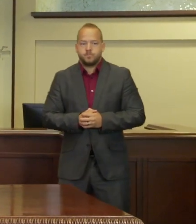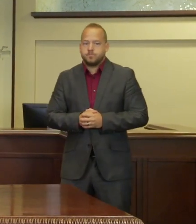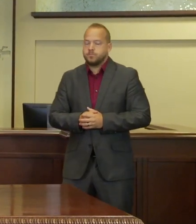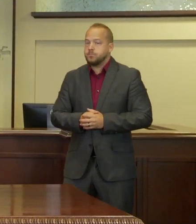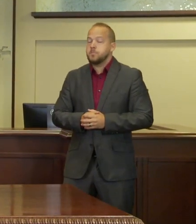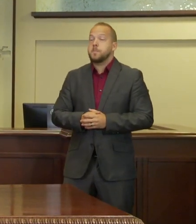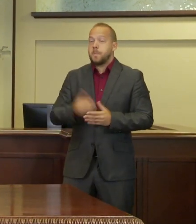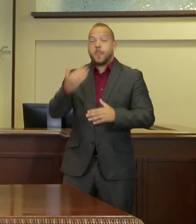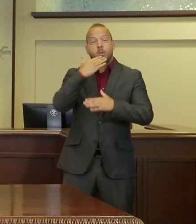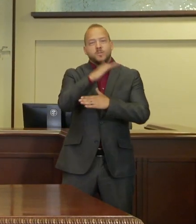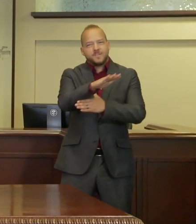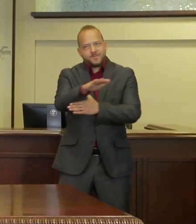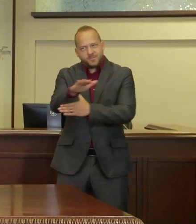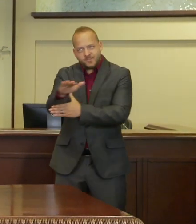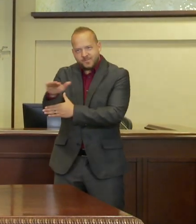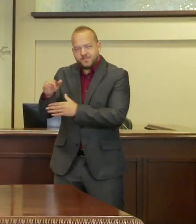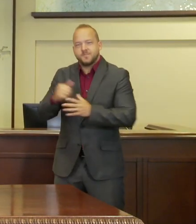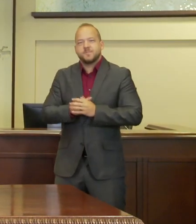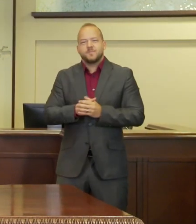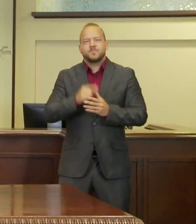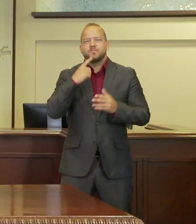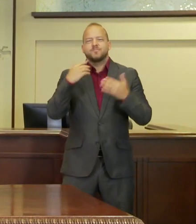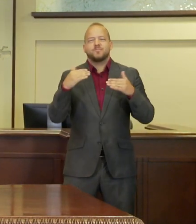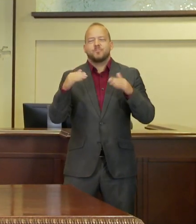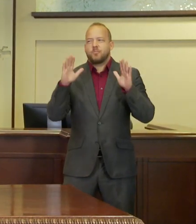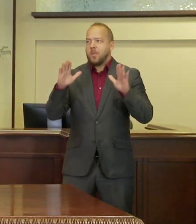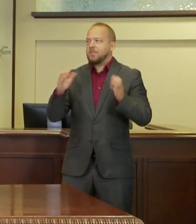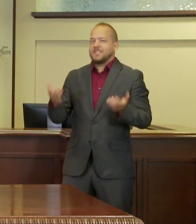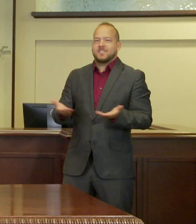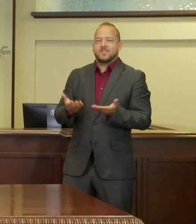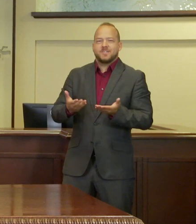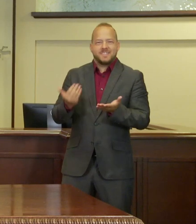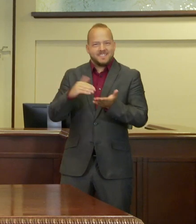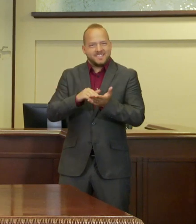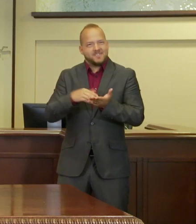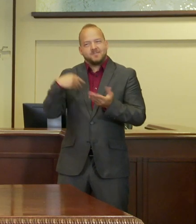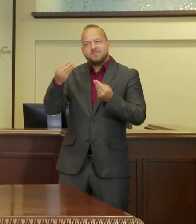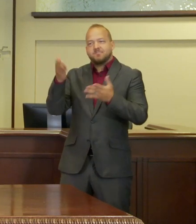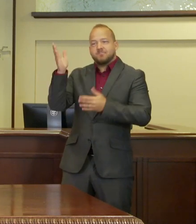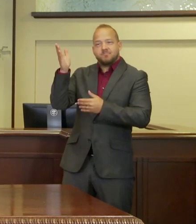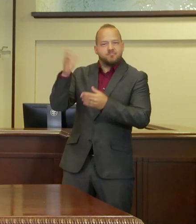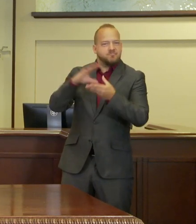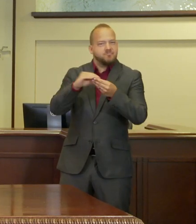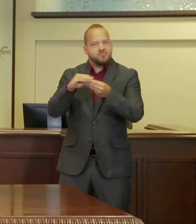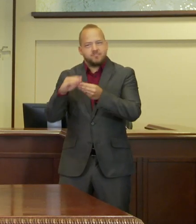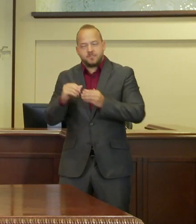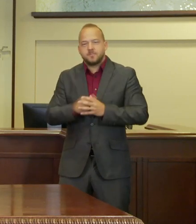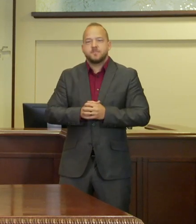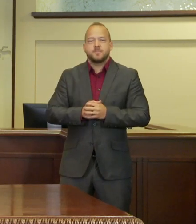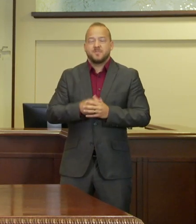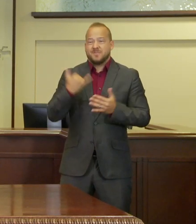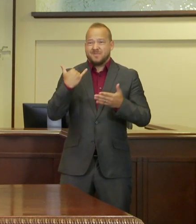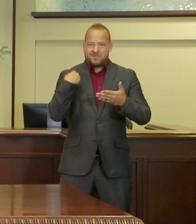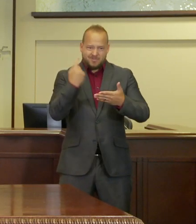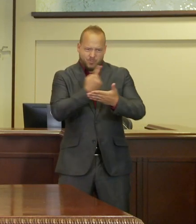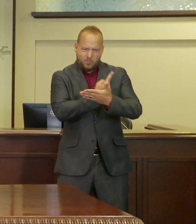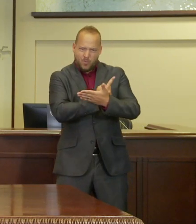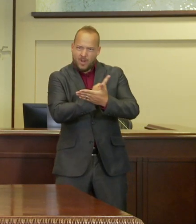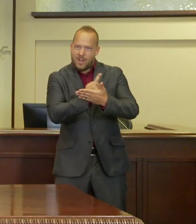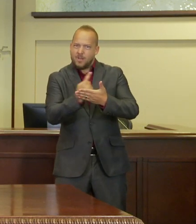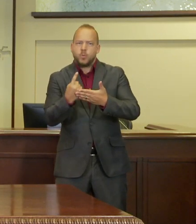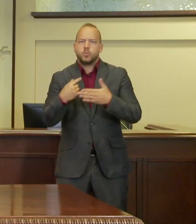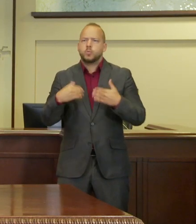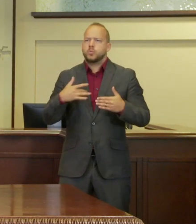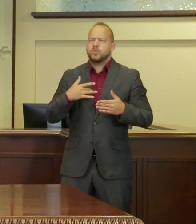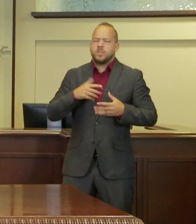Good afternoon. It's wonderful to be before you again today. So this week has been a heavy week, full of complex emotions ranging